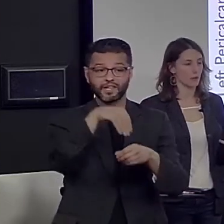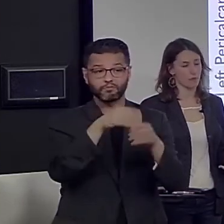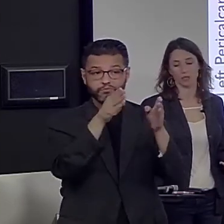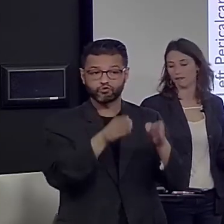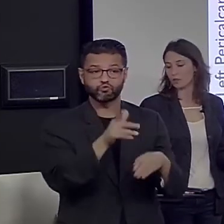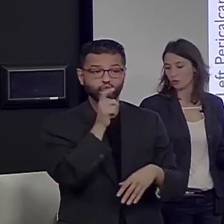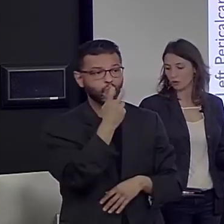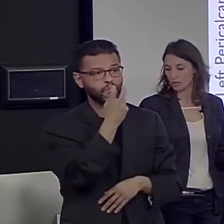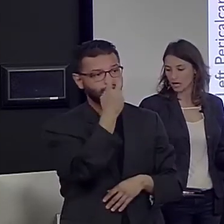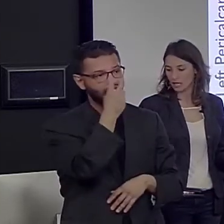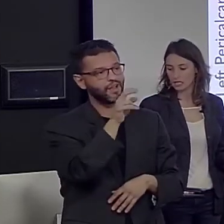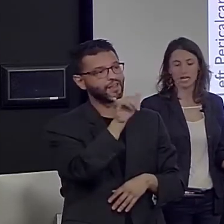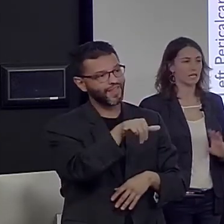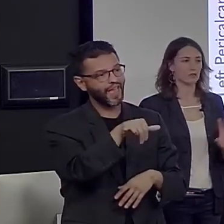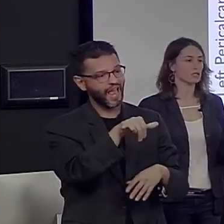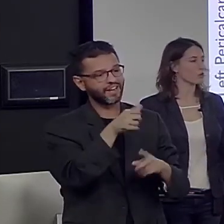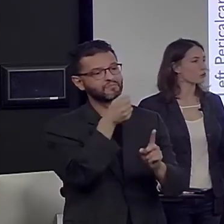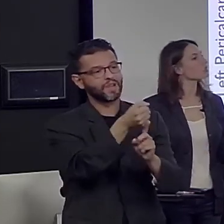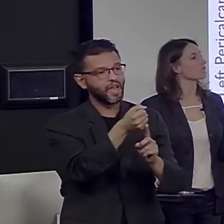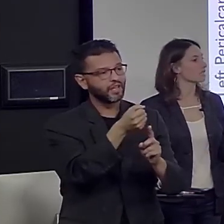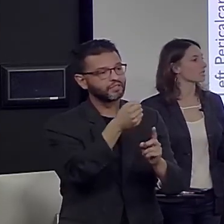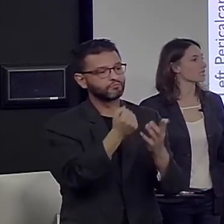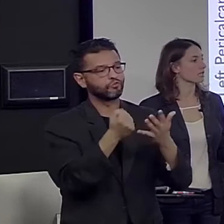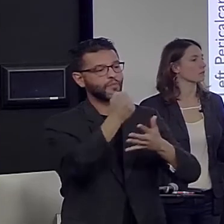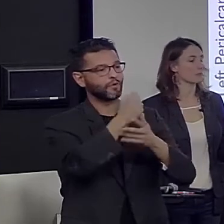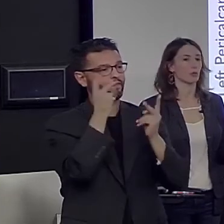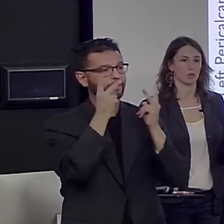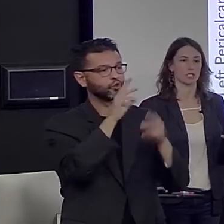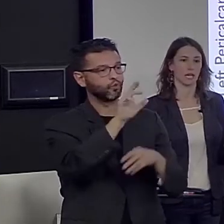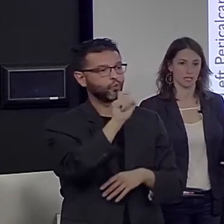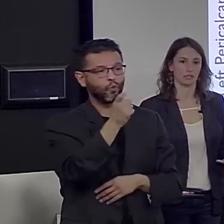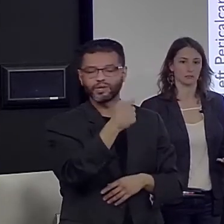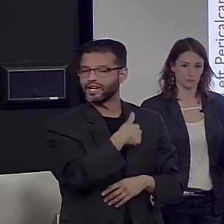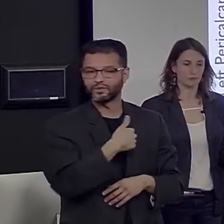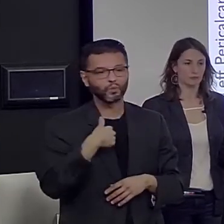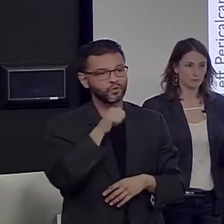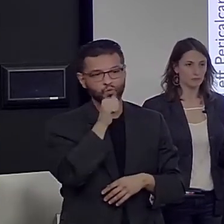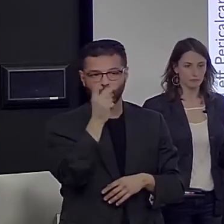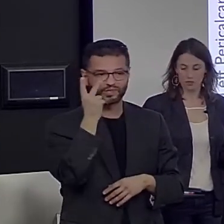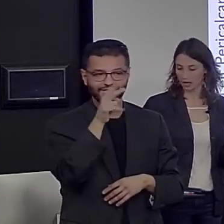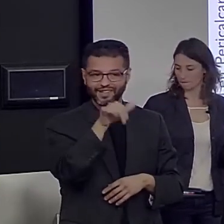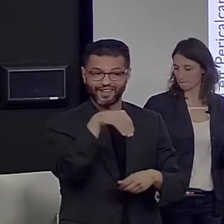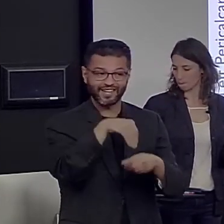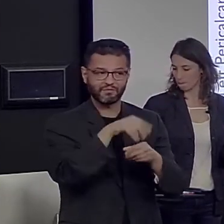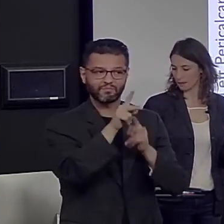extend into primary visual cortex, and we don't see this in people who are sighted.